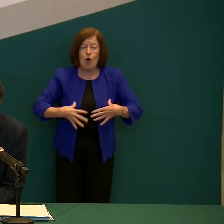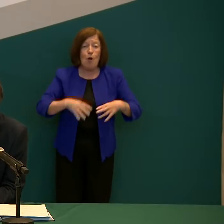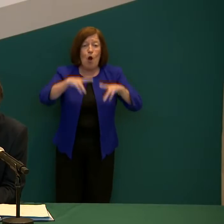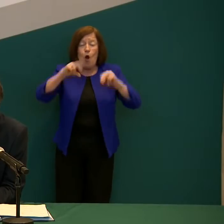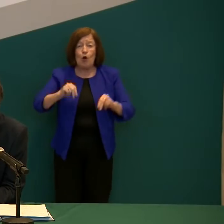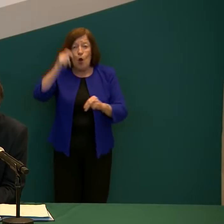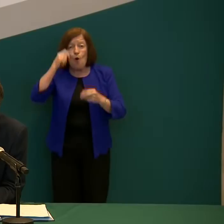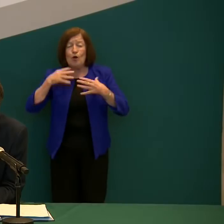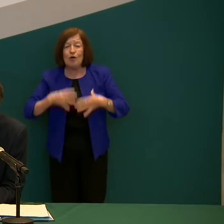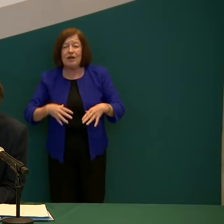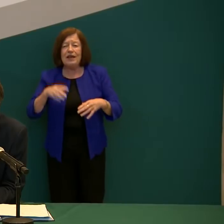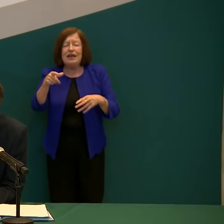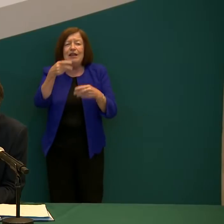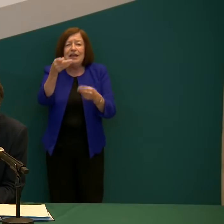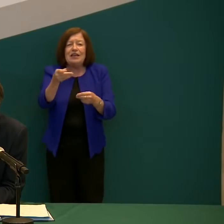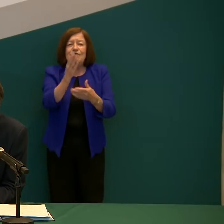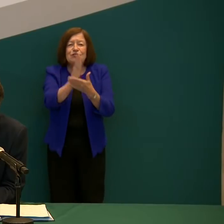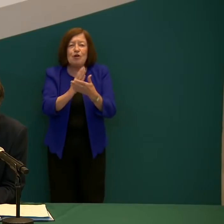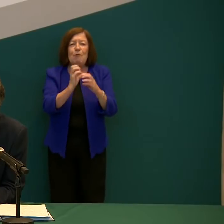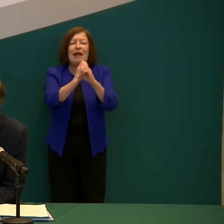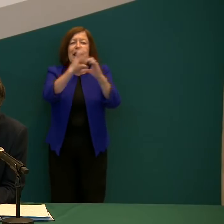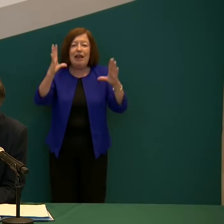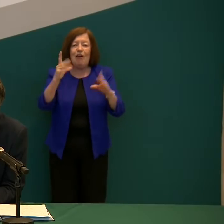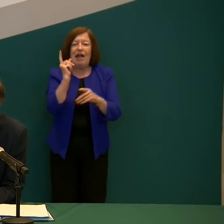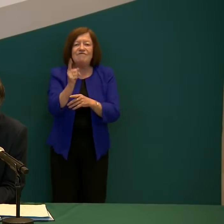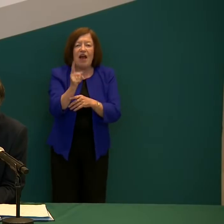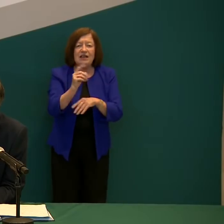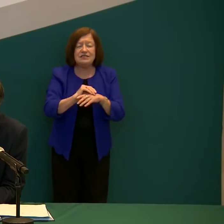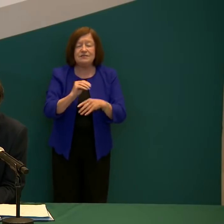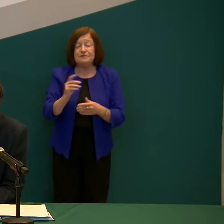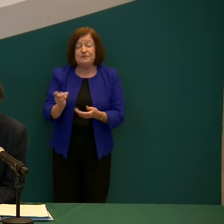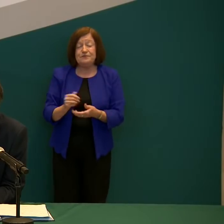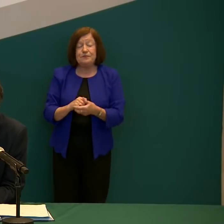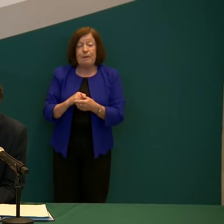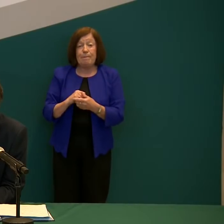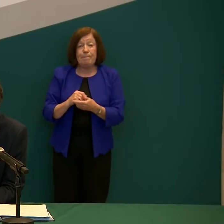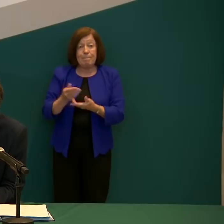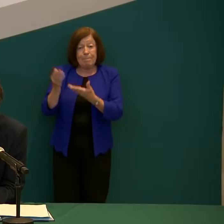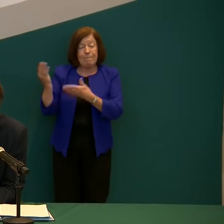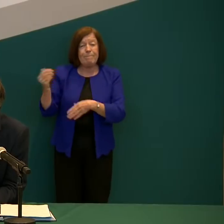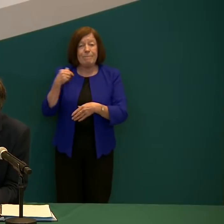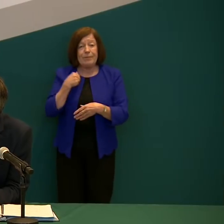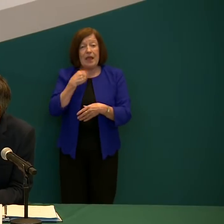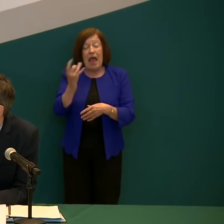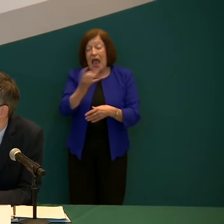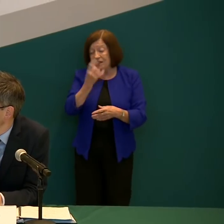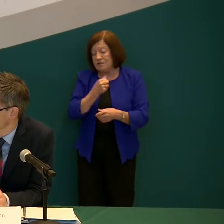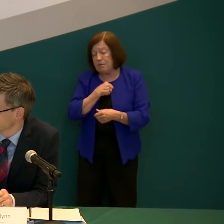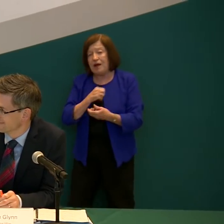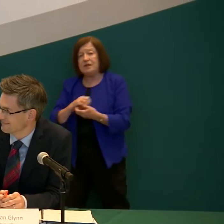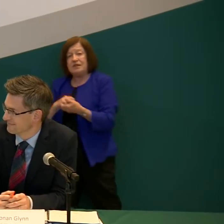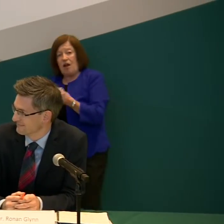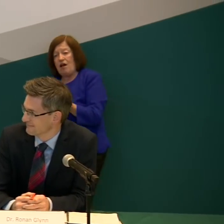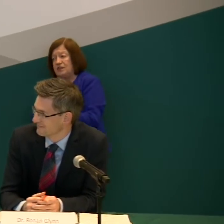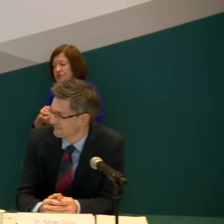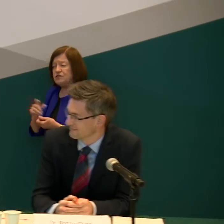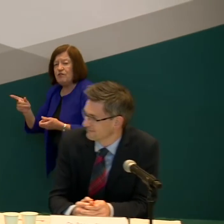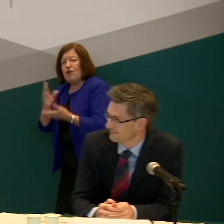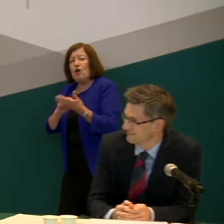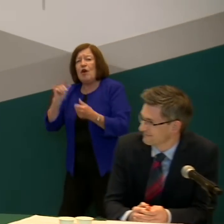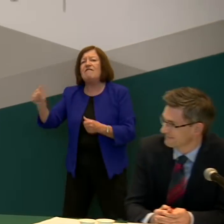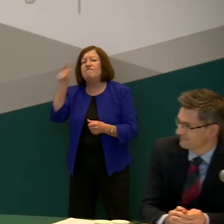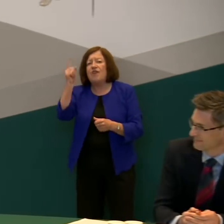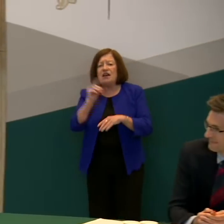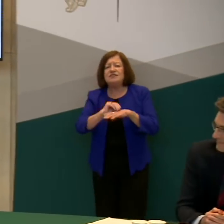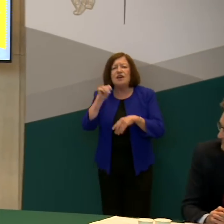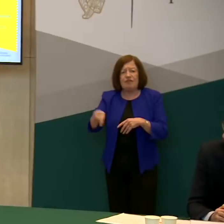uniform? Can we just get some clear advice for parents on school uniforms? I'll ask my colleagues who are preparing the advice about that particular issue